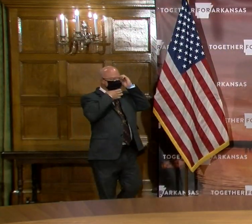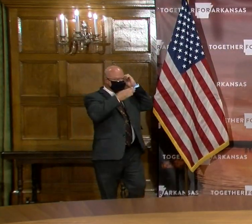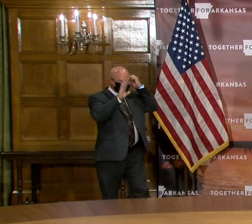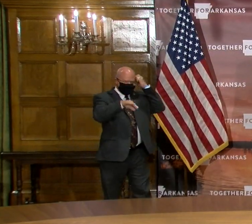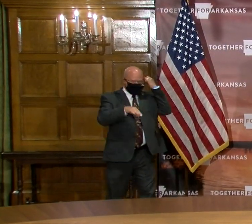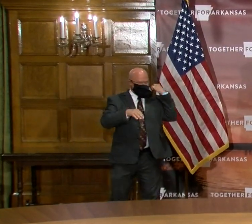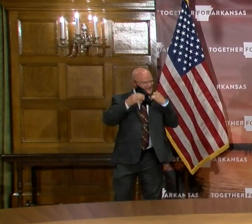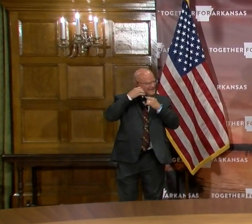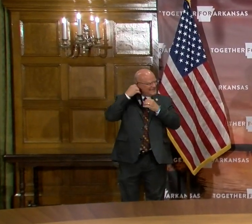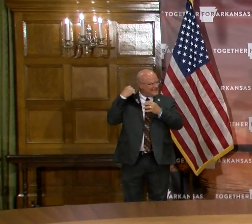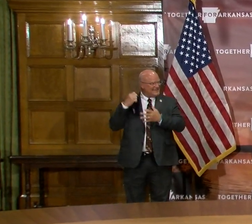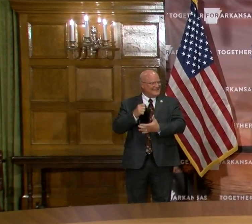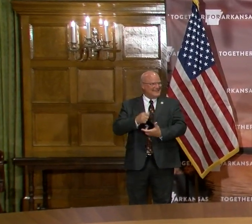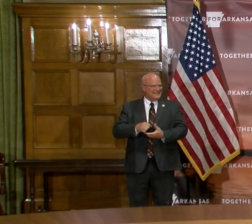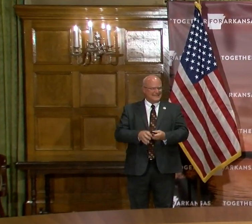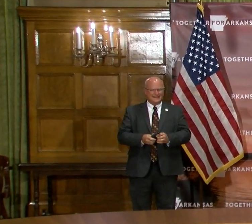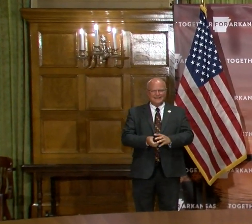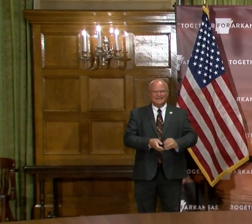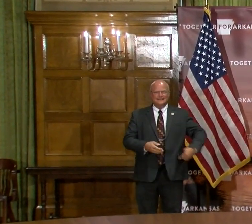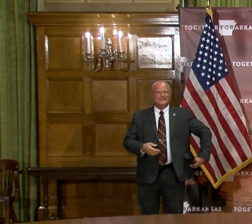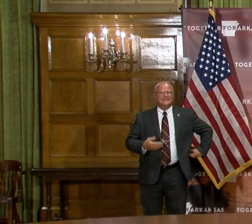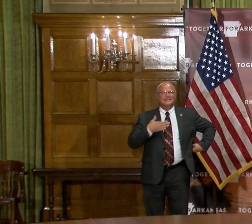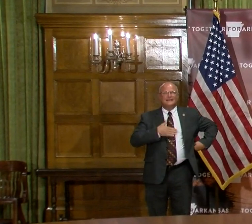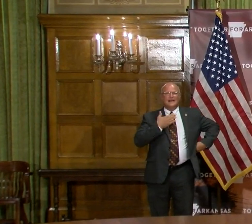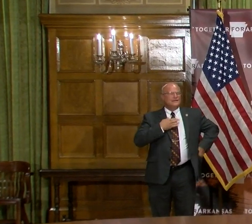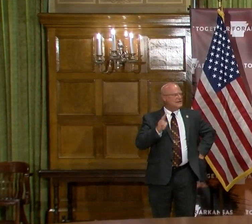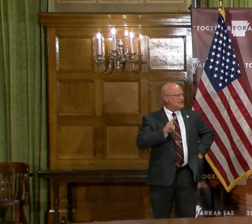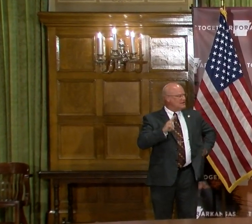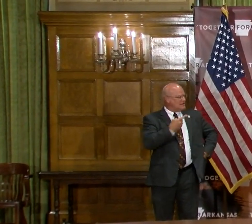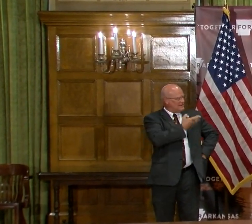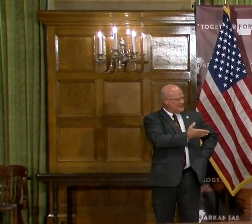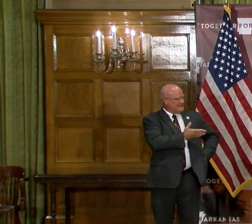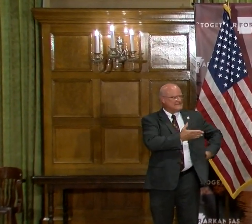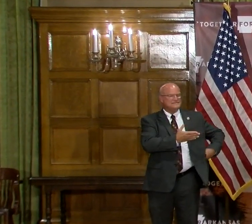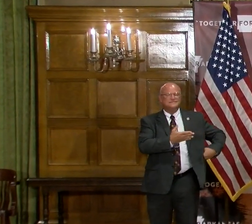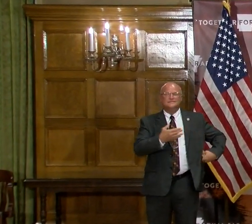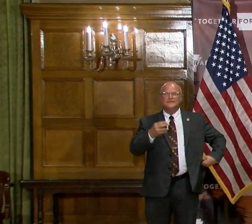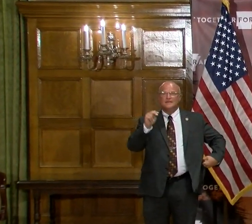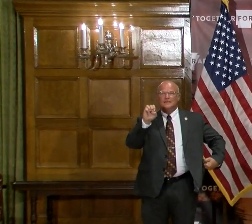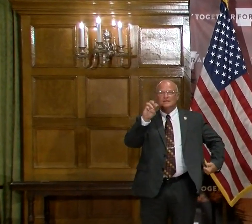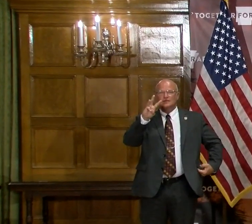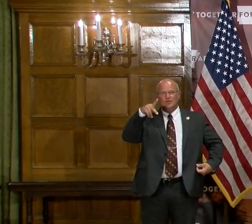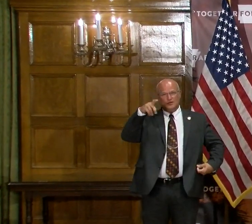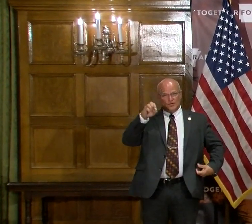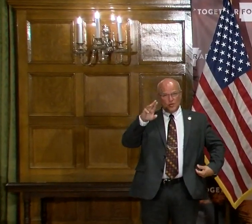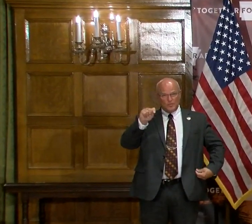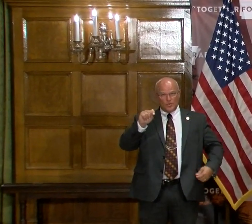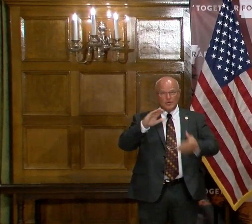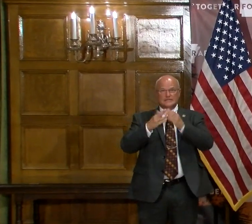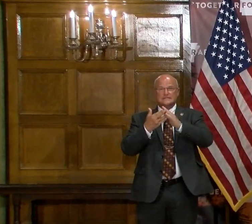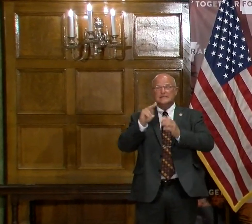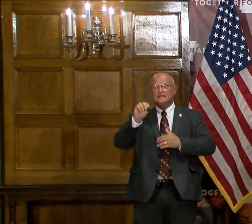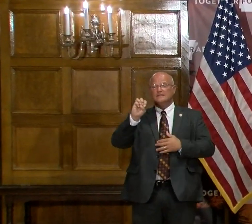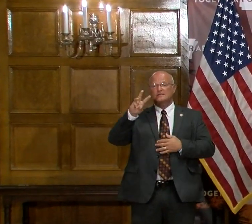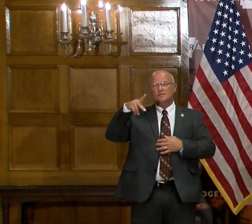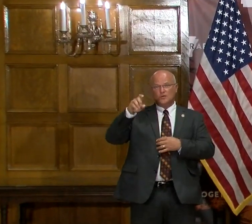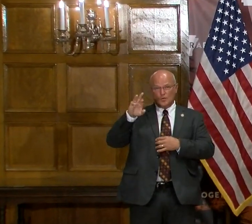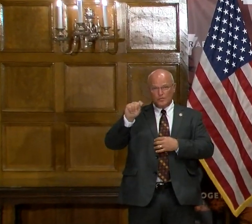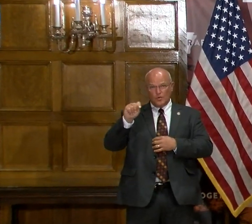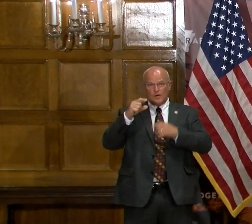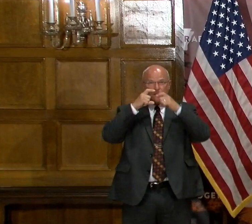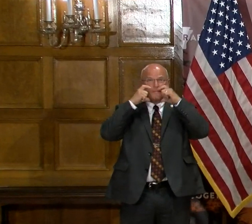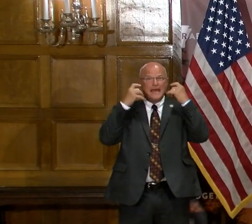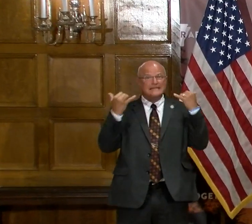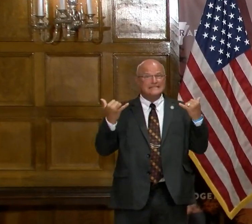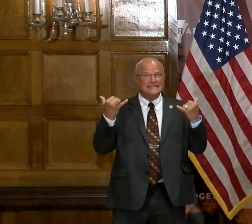Good afternoon. I'm happy to be wearing Newport, City of Newport mask